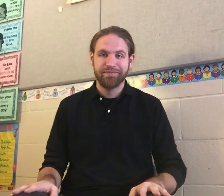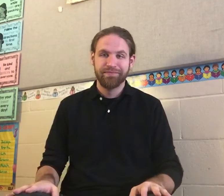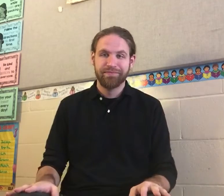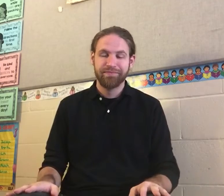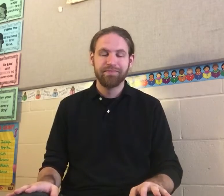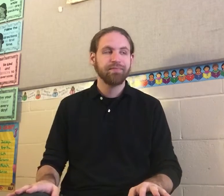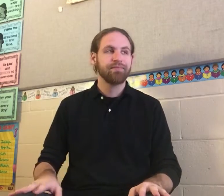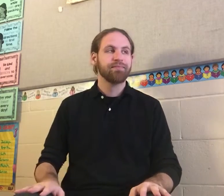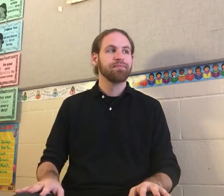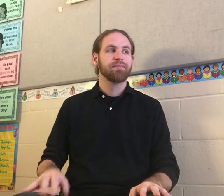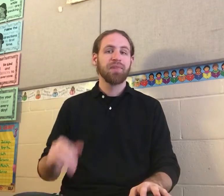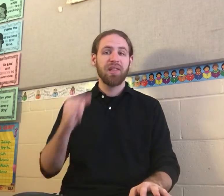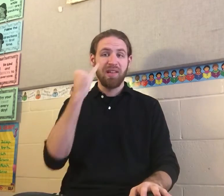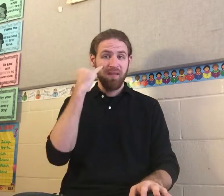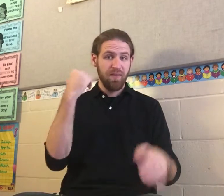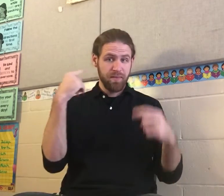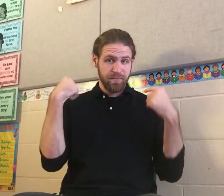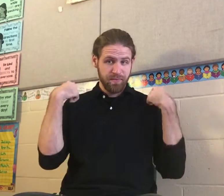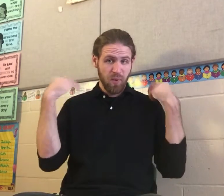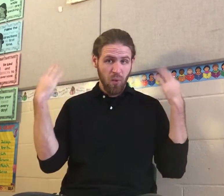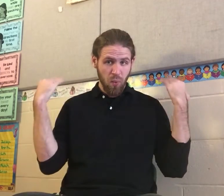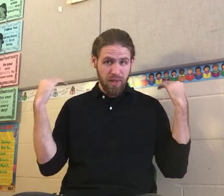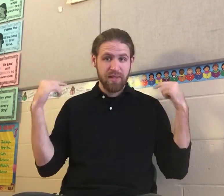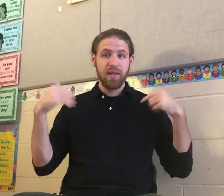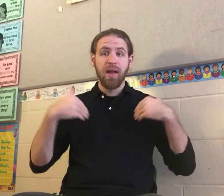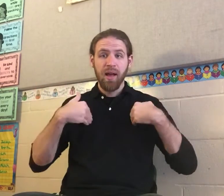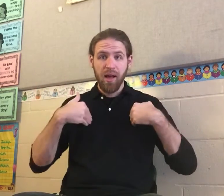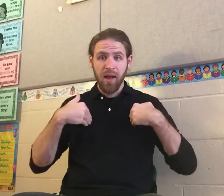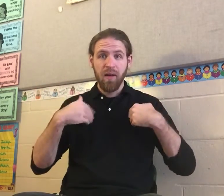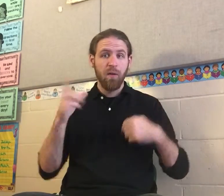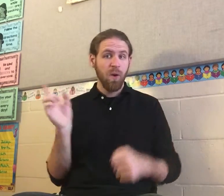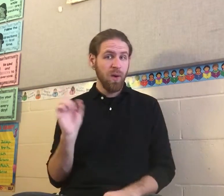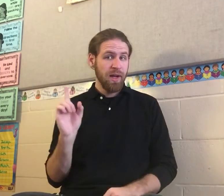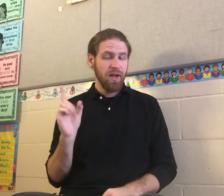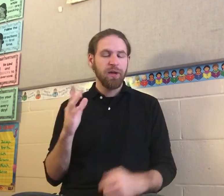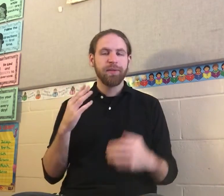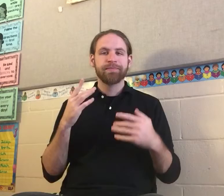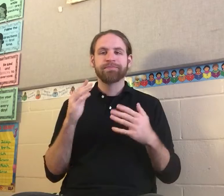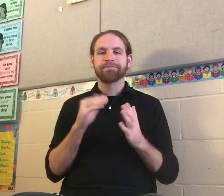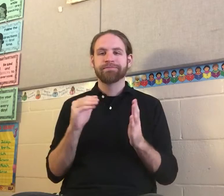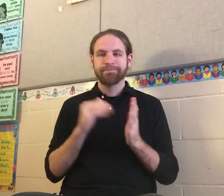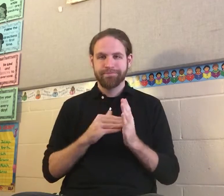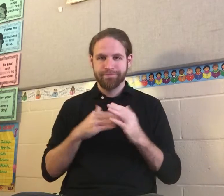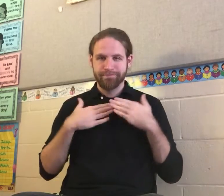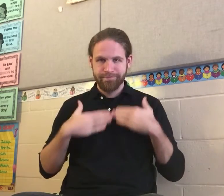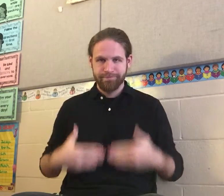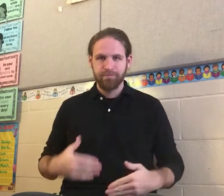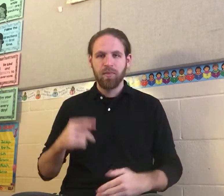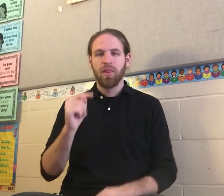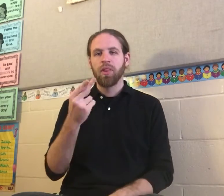If an insect does have wings, they are located on the insect's middle section, or thorax.